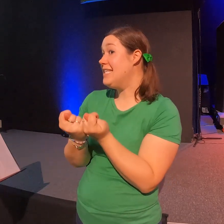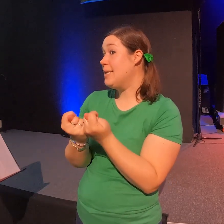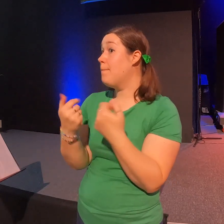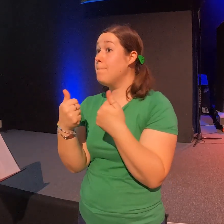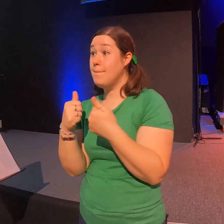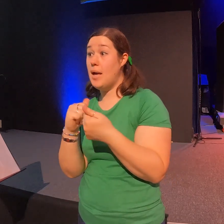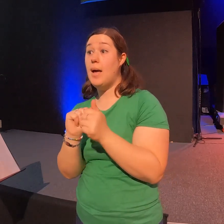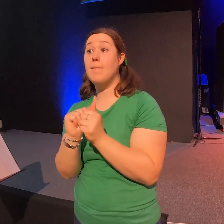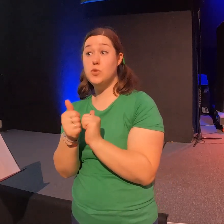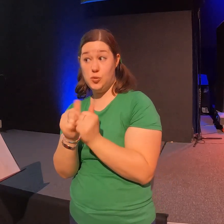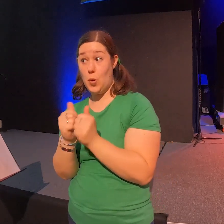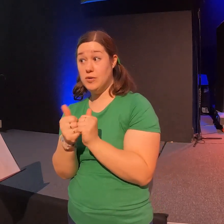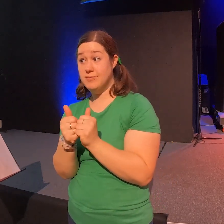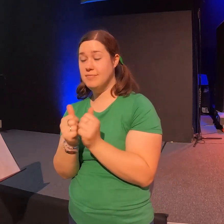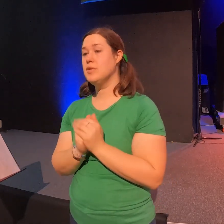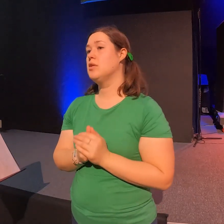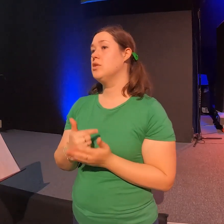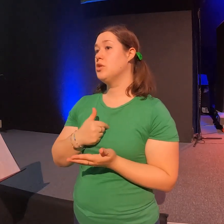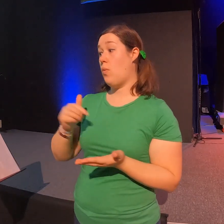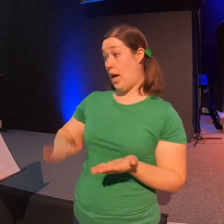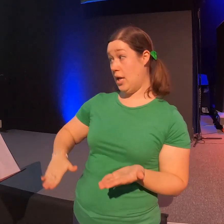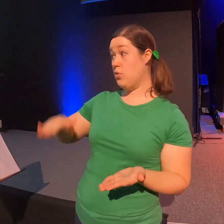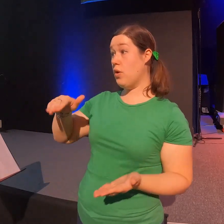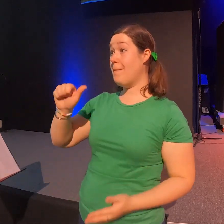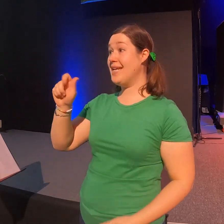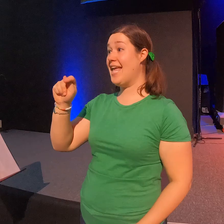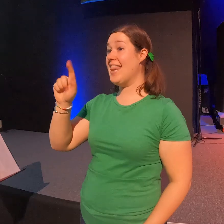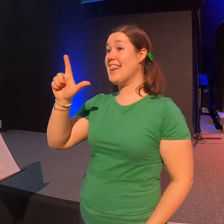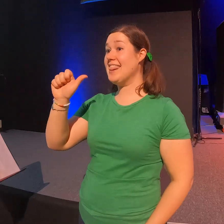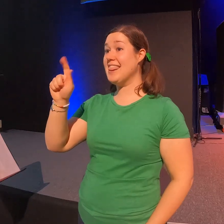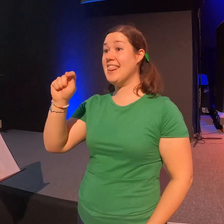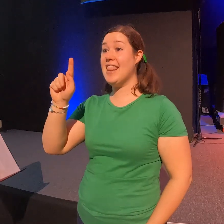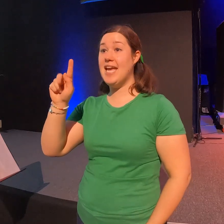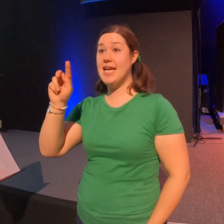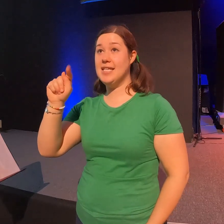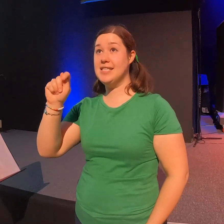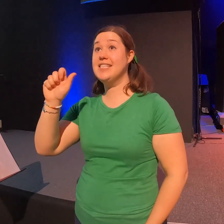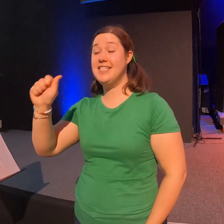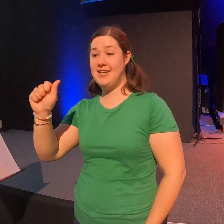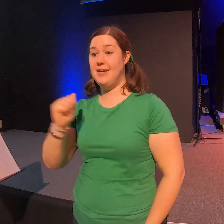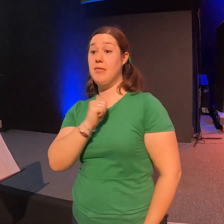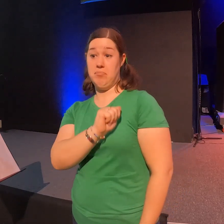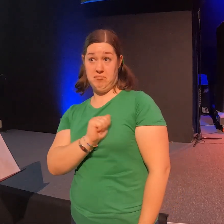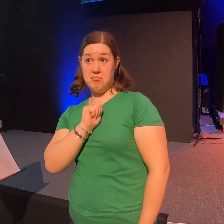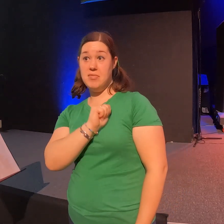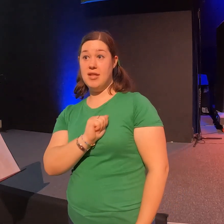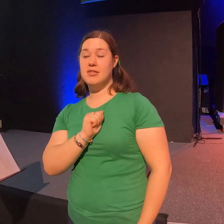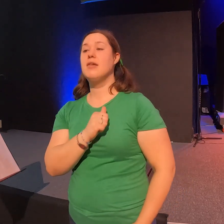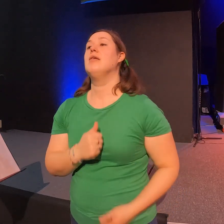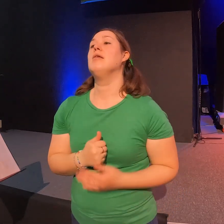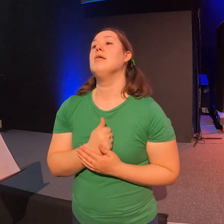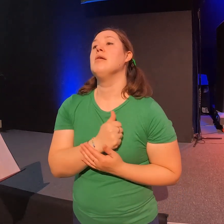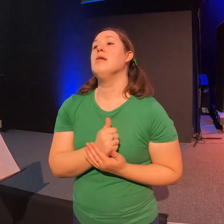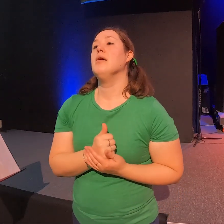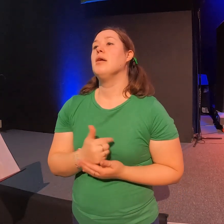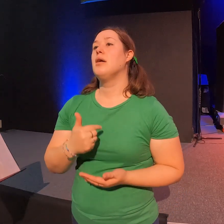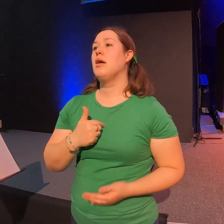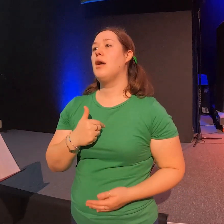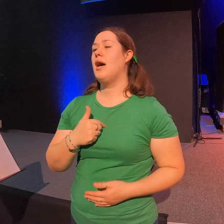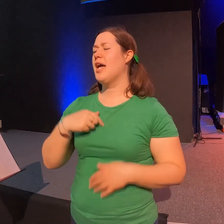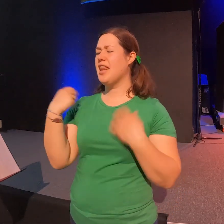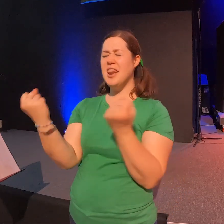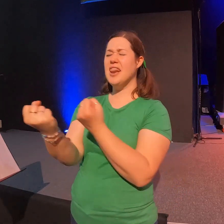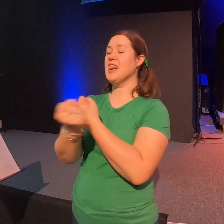up in Atlanta, I was a real Braves fan. I'm still a Braves fan. To me, they're still America's team. And I love the Braves,